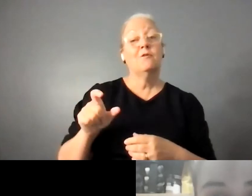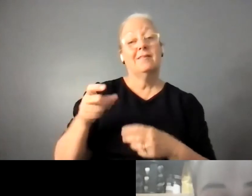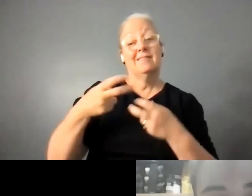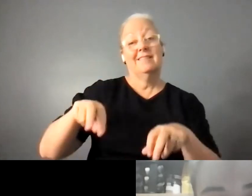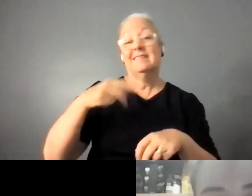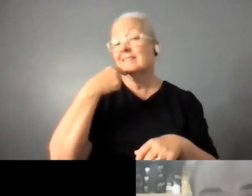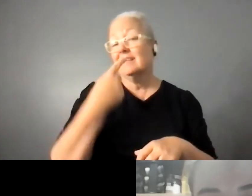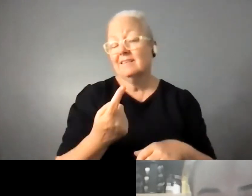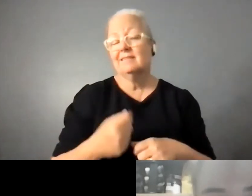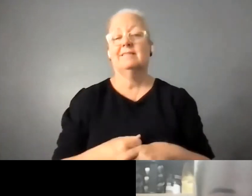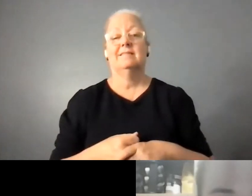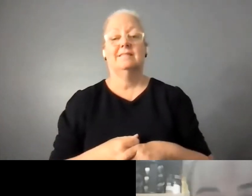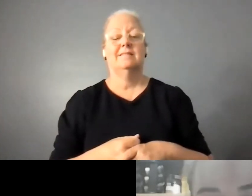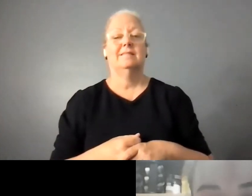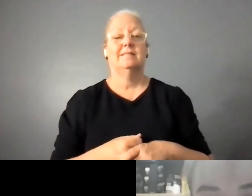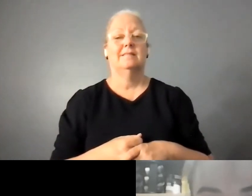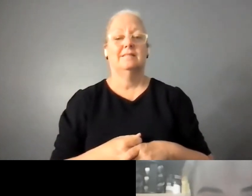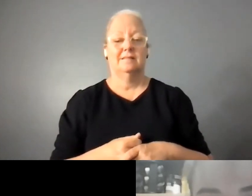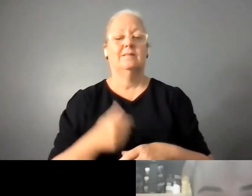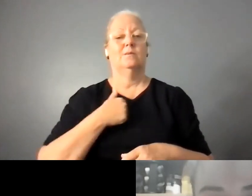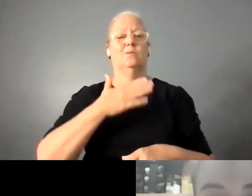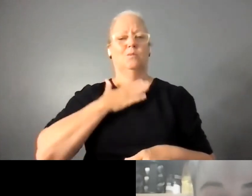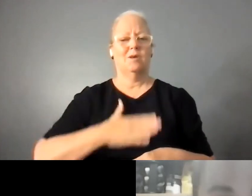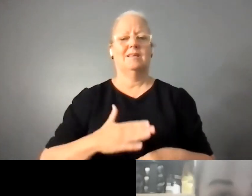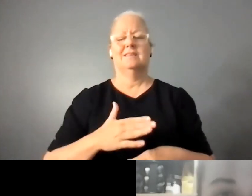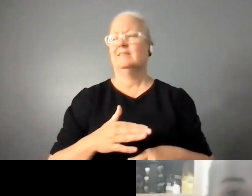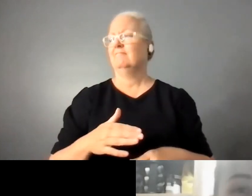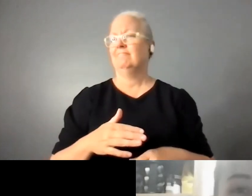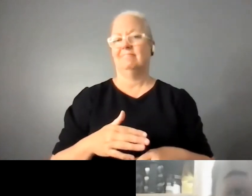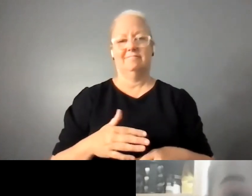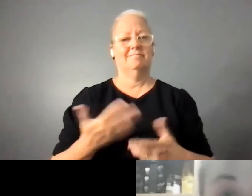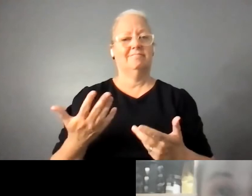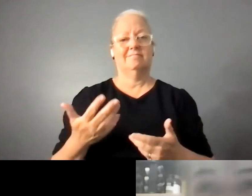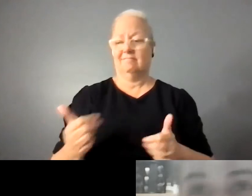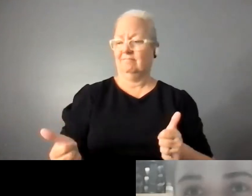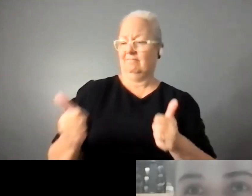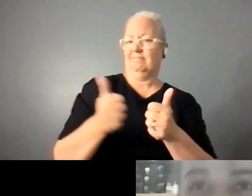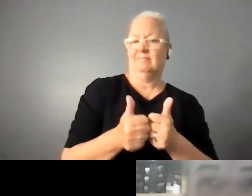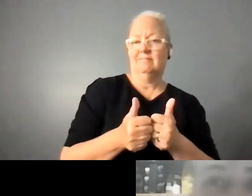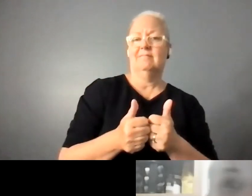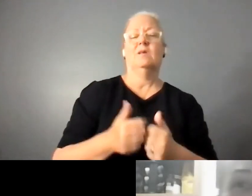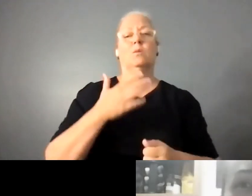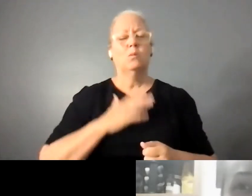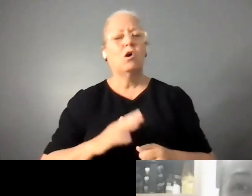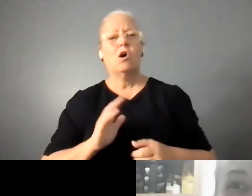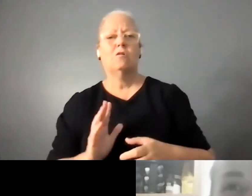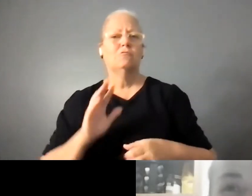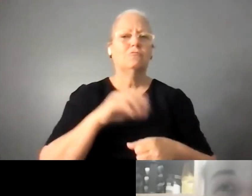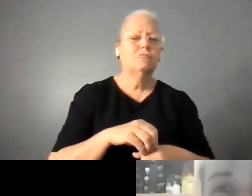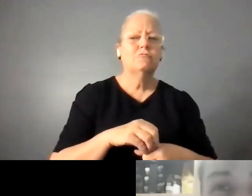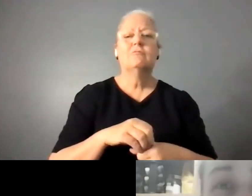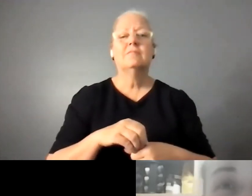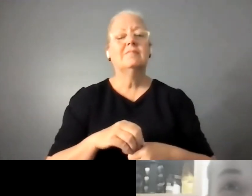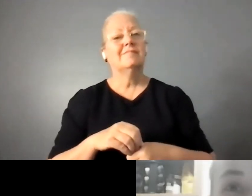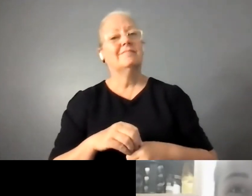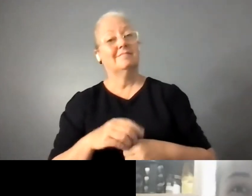we need our personal mobility to participate actively in our lives. So the right to